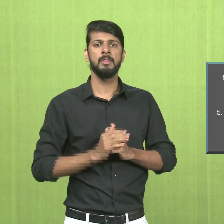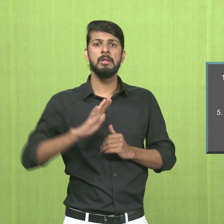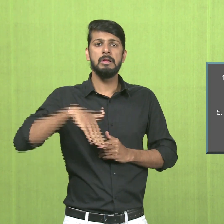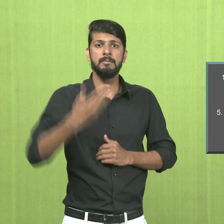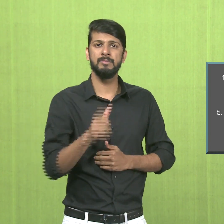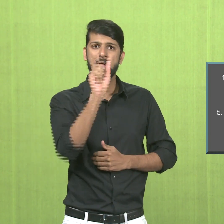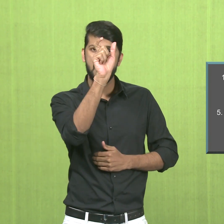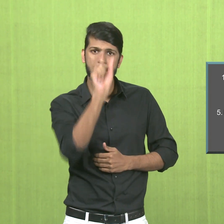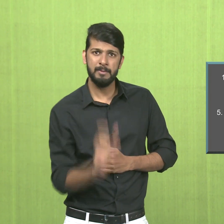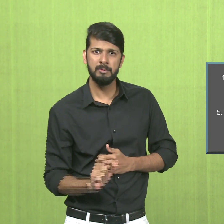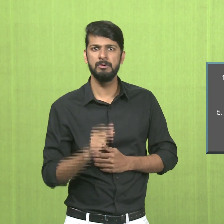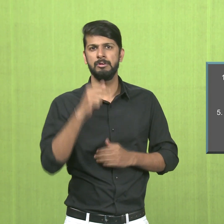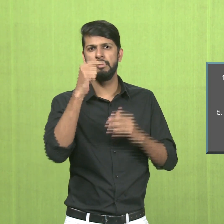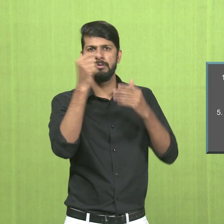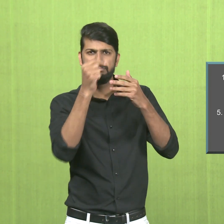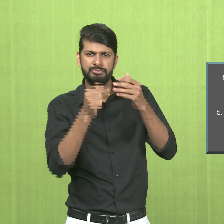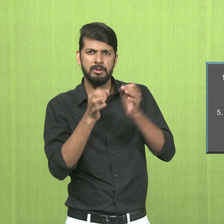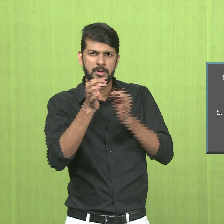After that, there will be new words from the lesson.